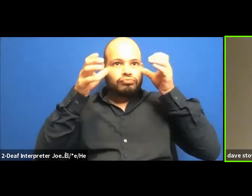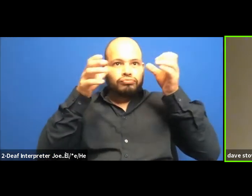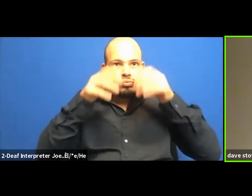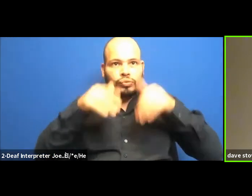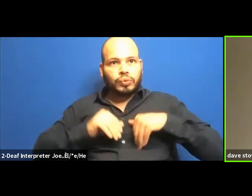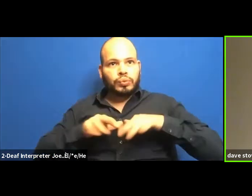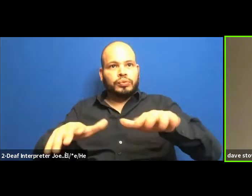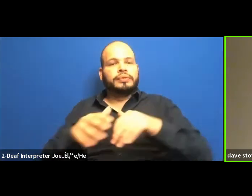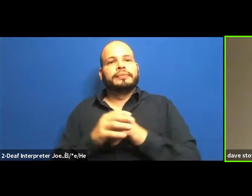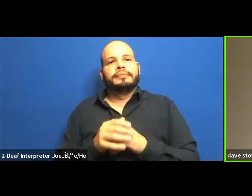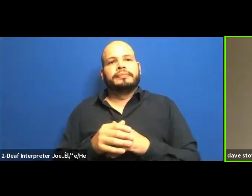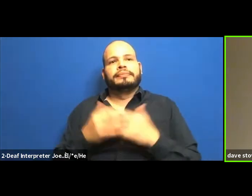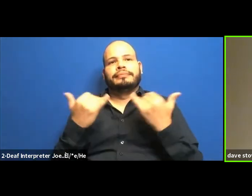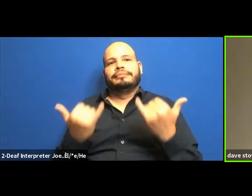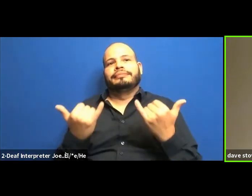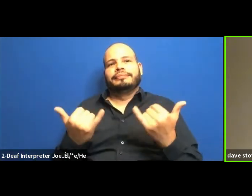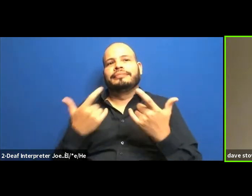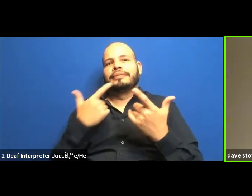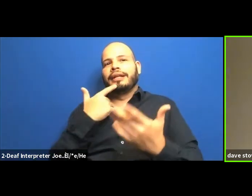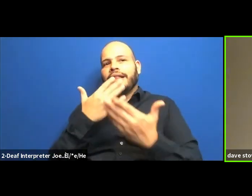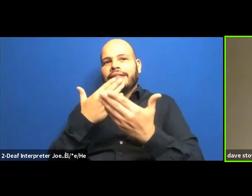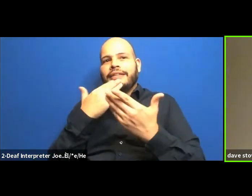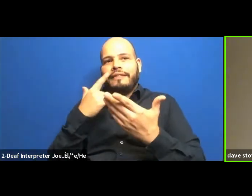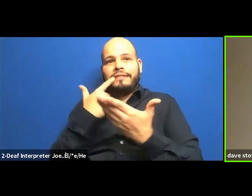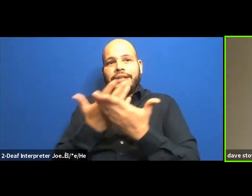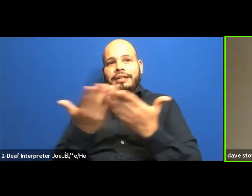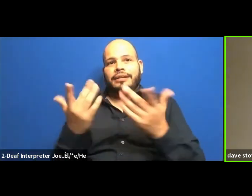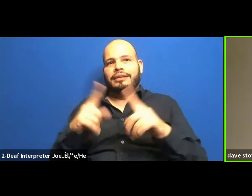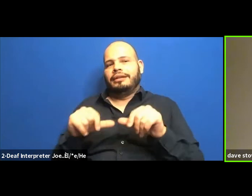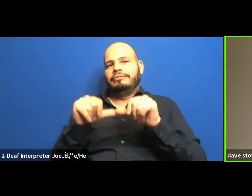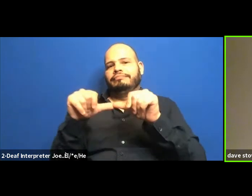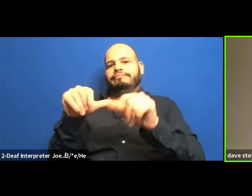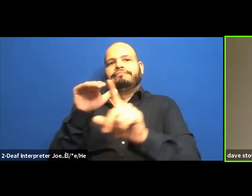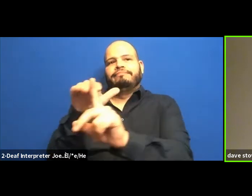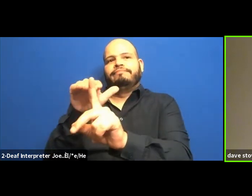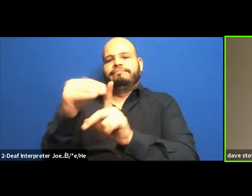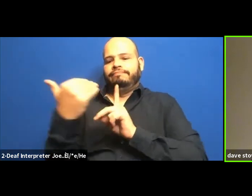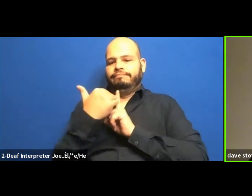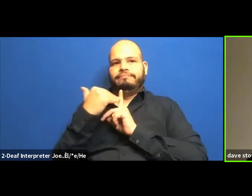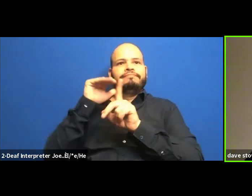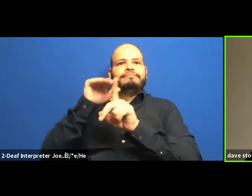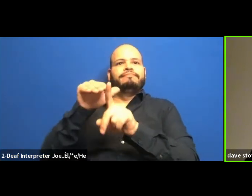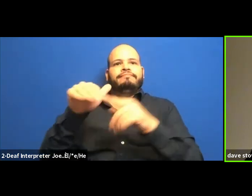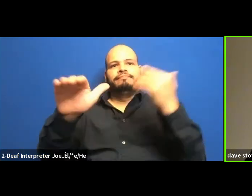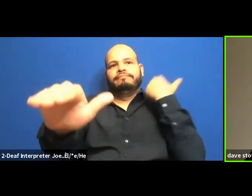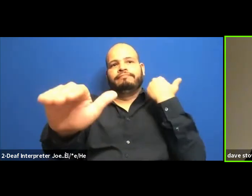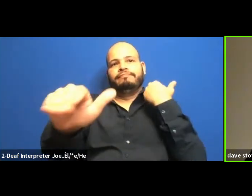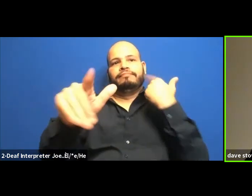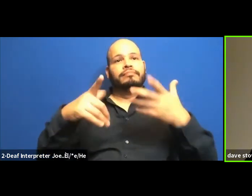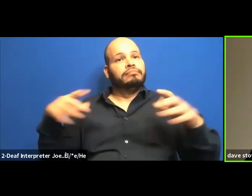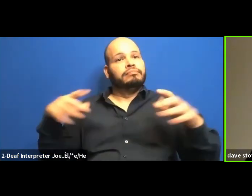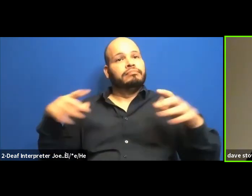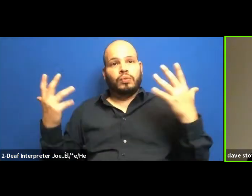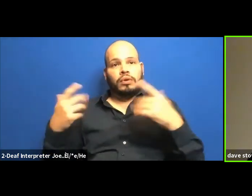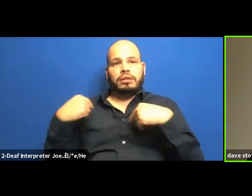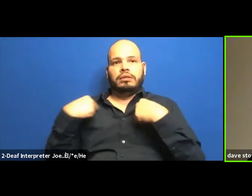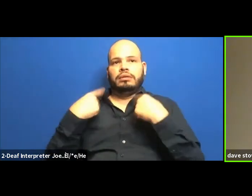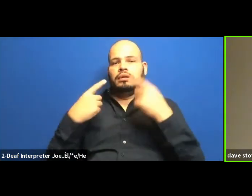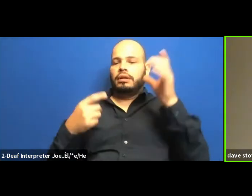to remind myself that those things have been done before. So thank you all again for that.